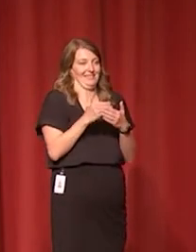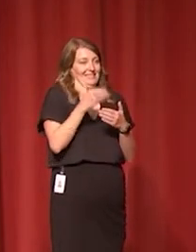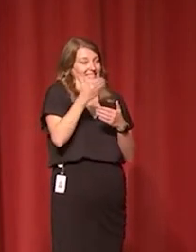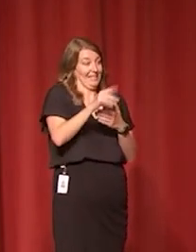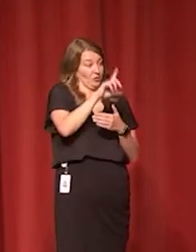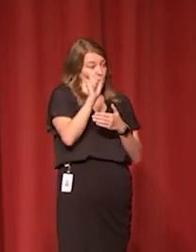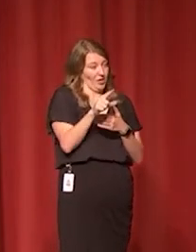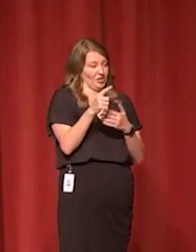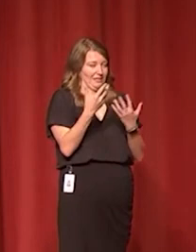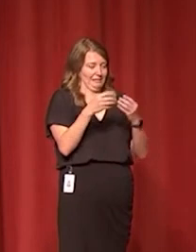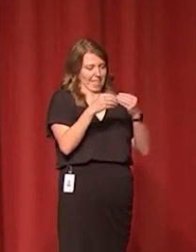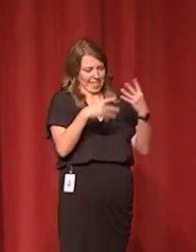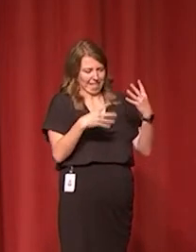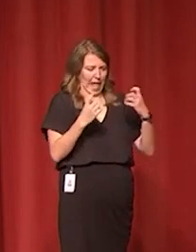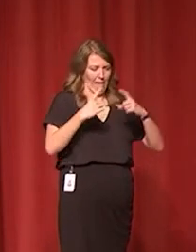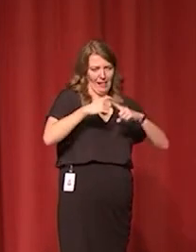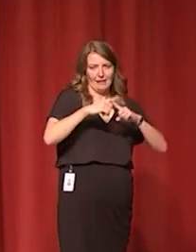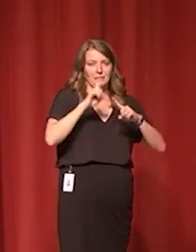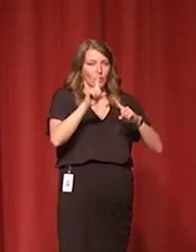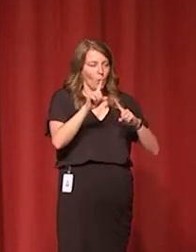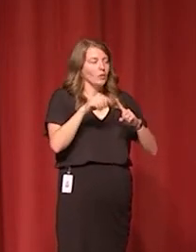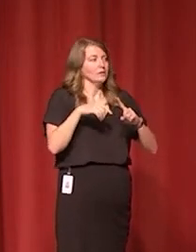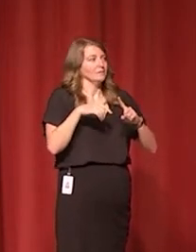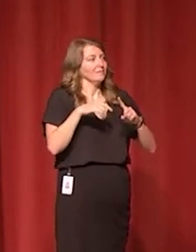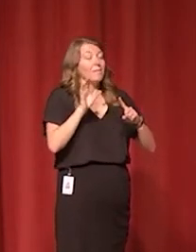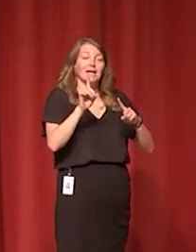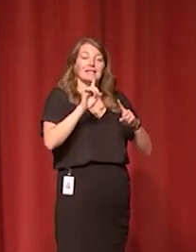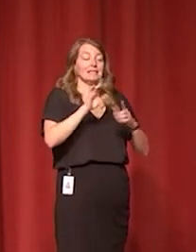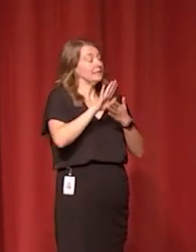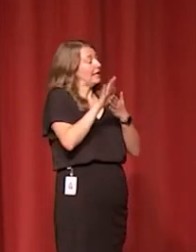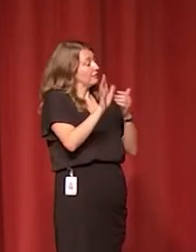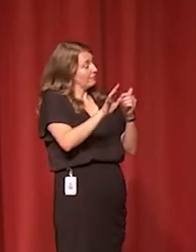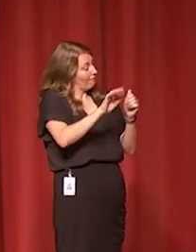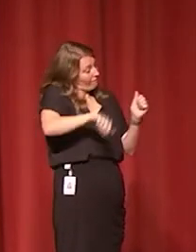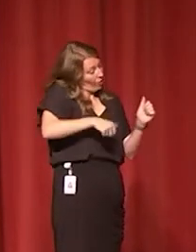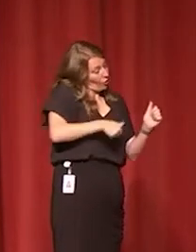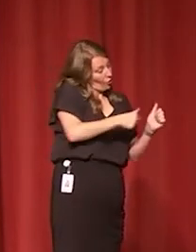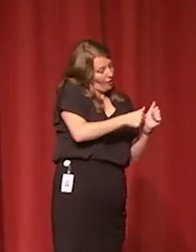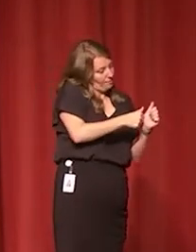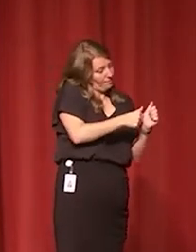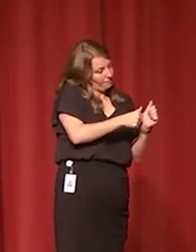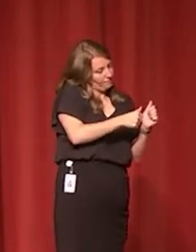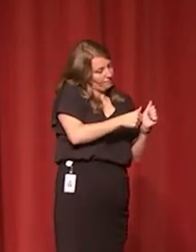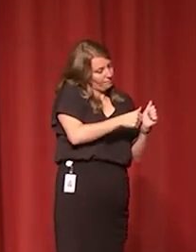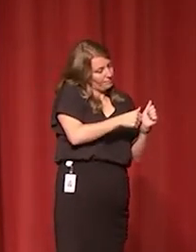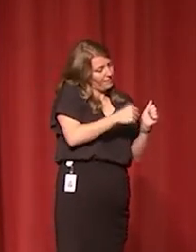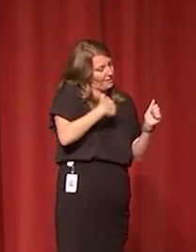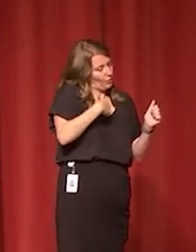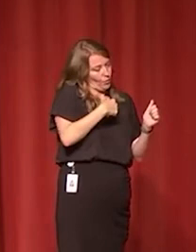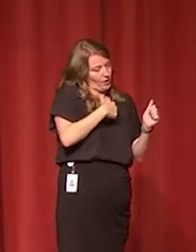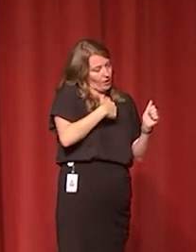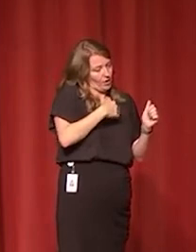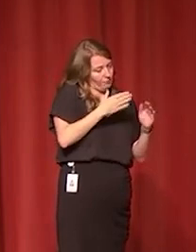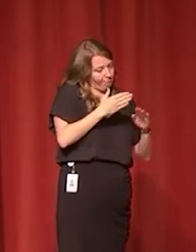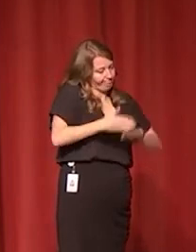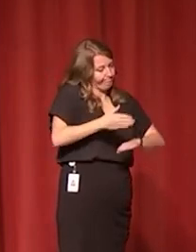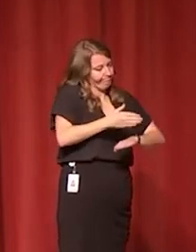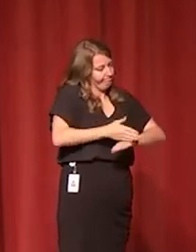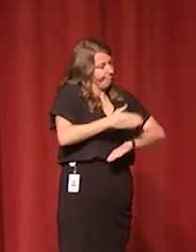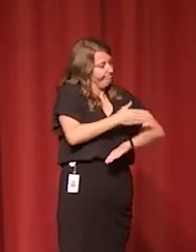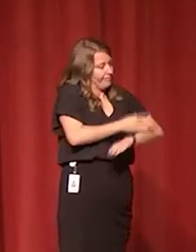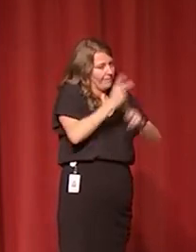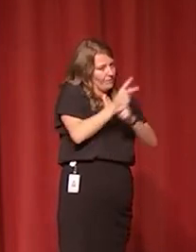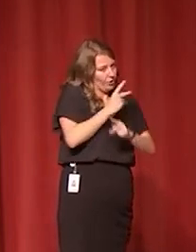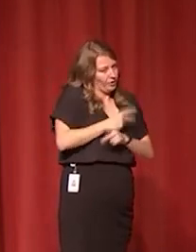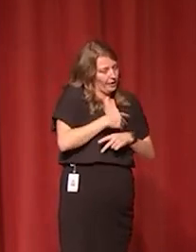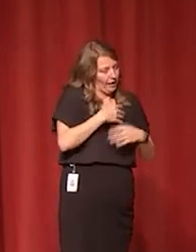nice follow-up to the idea that we are getting better and better diagnostic markers of the illness.